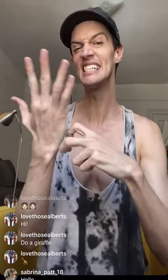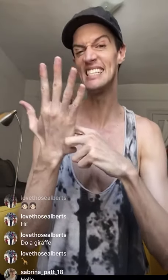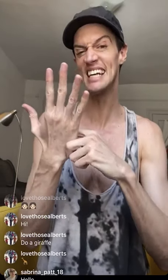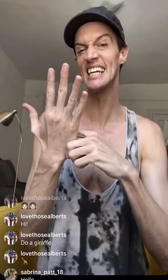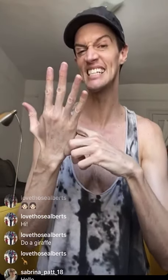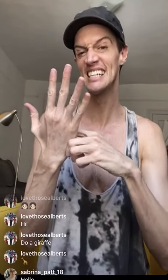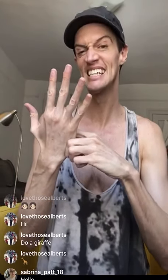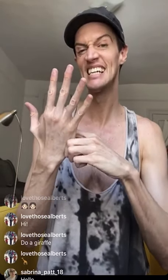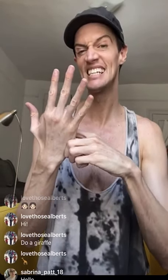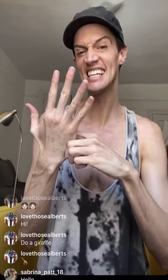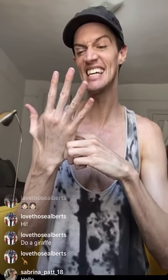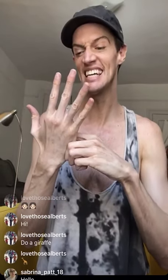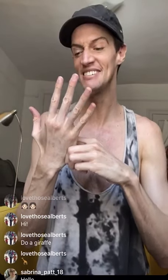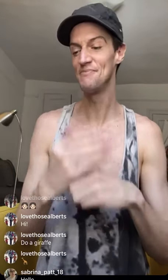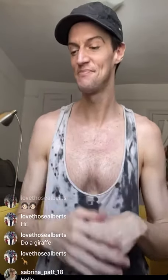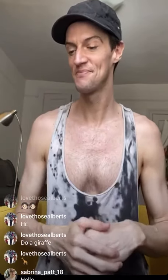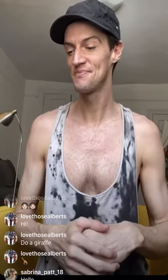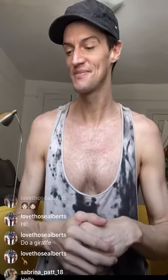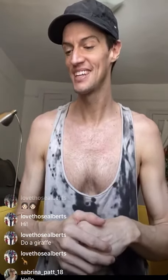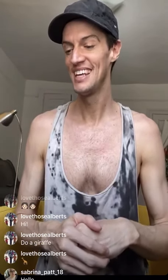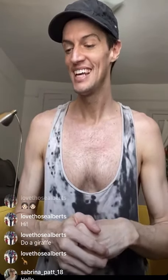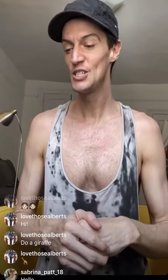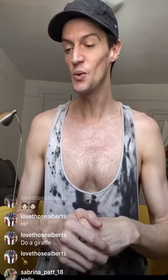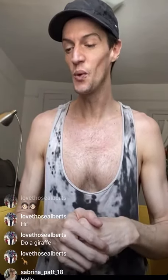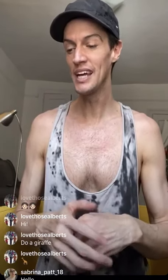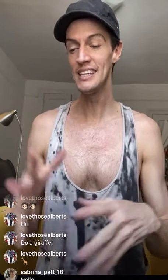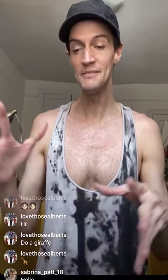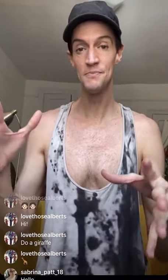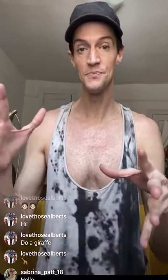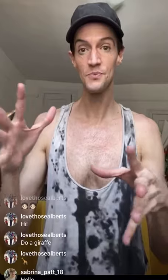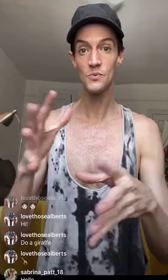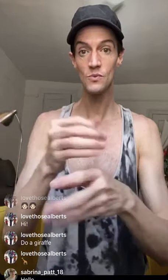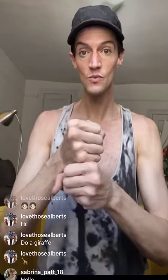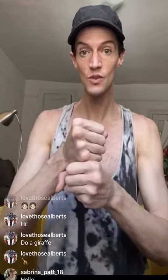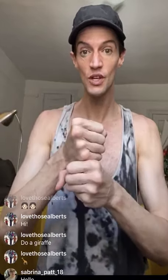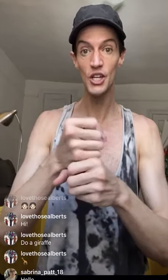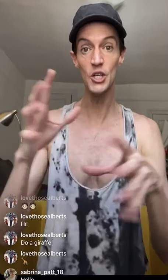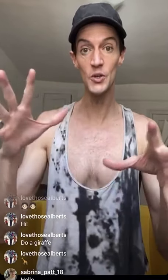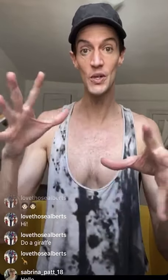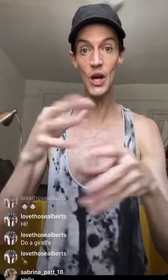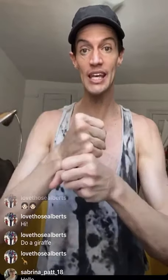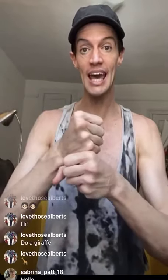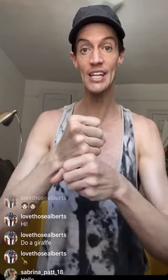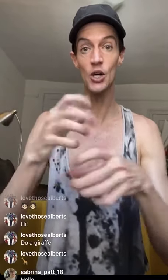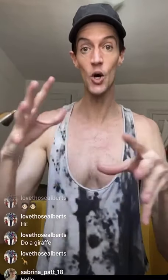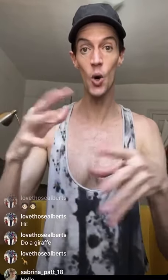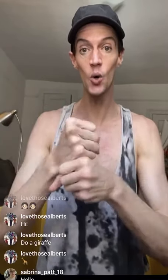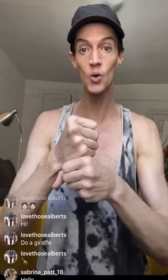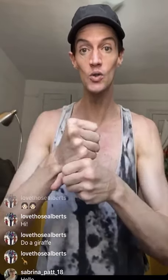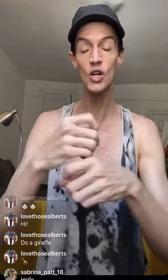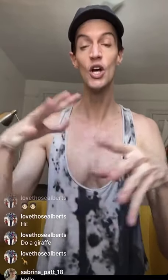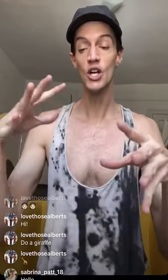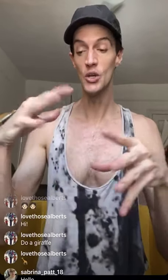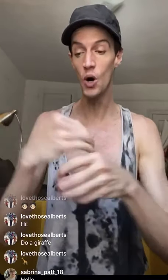ticket to get in. To win, you get or hold, you